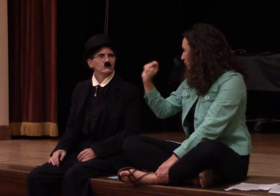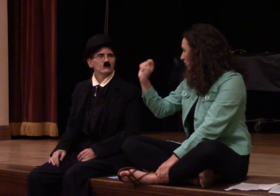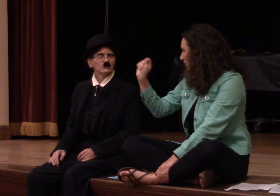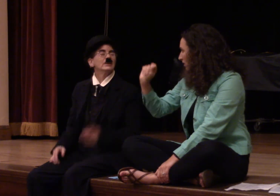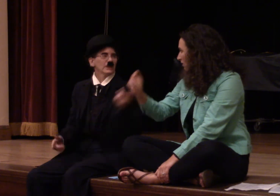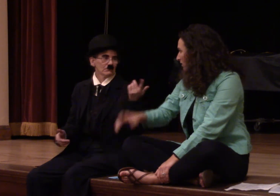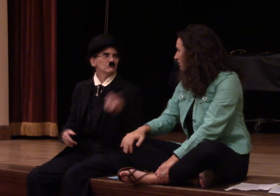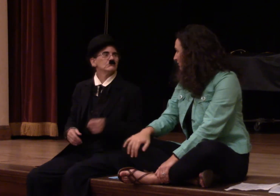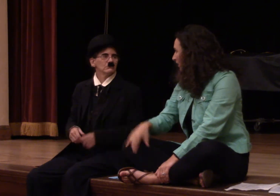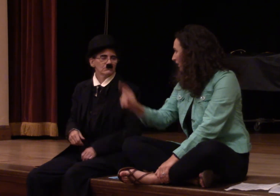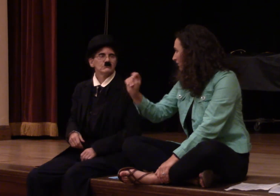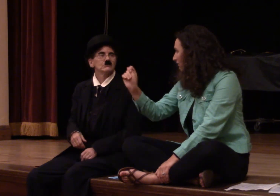Yeah.